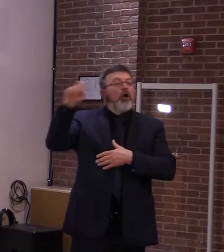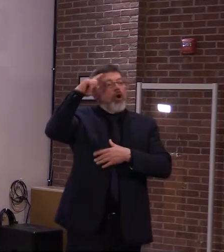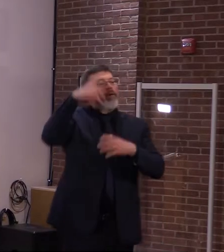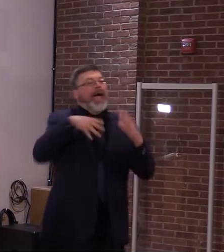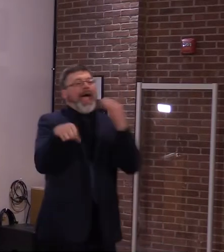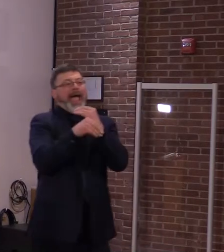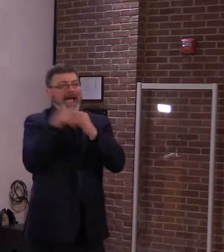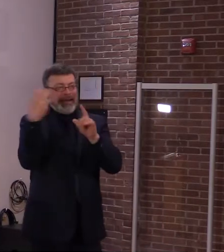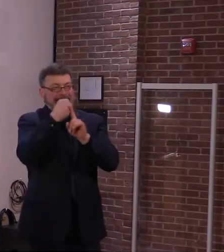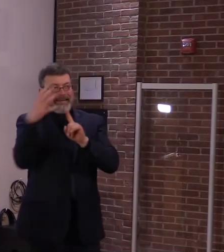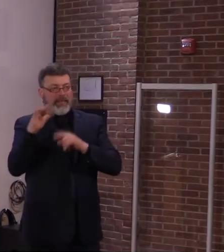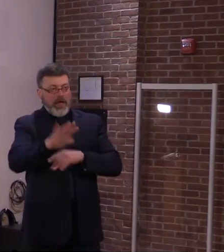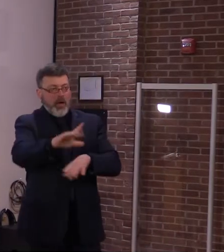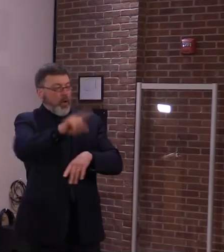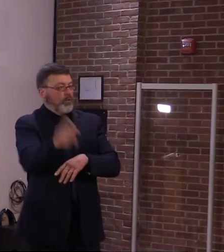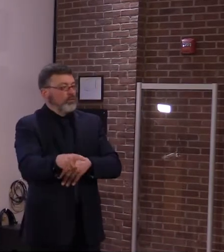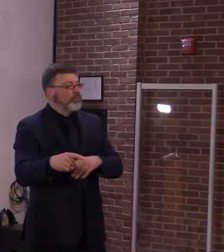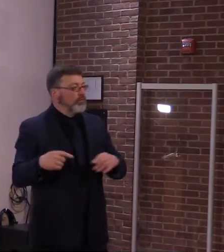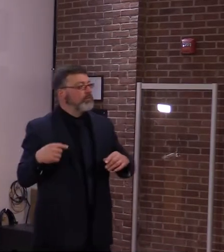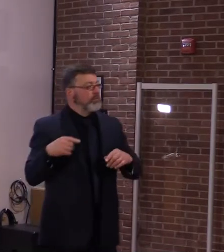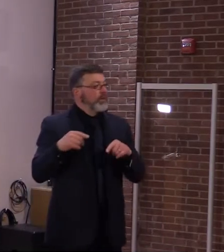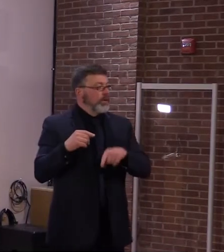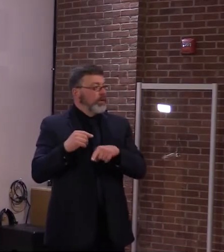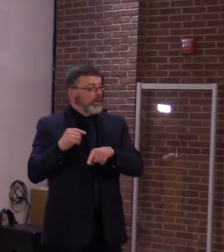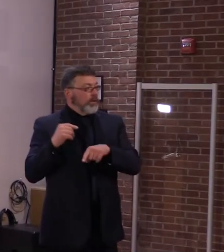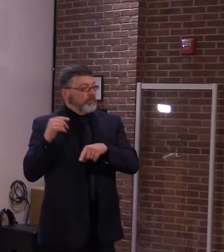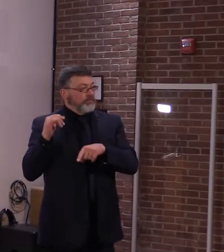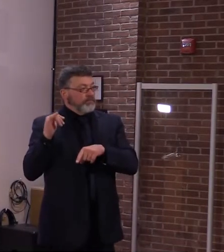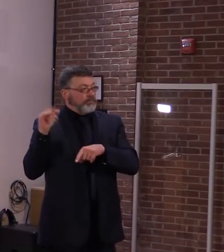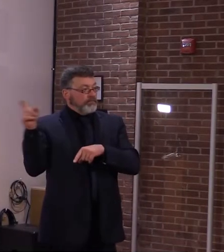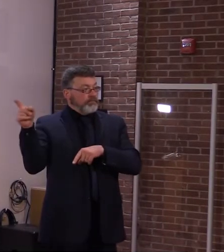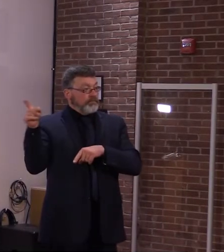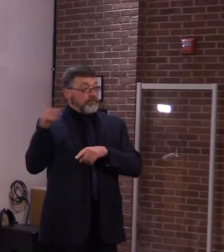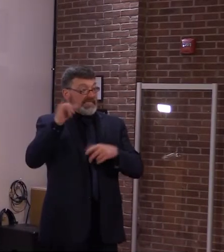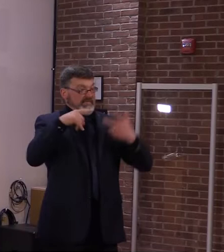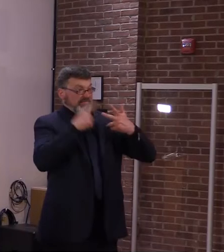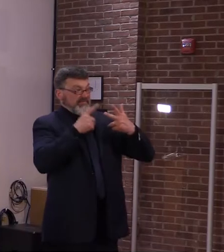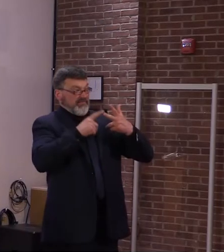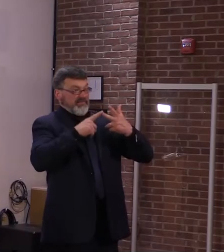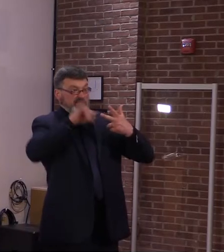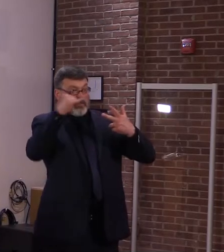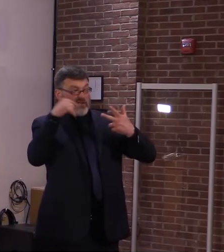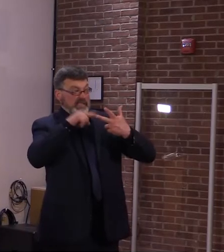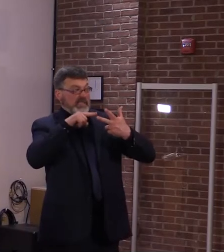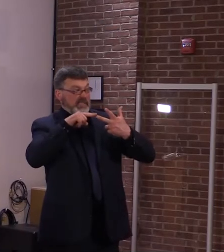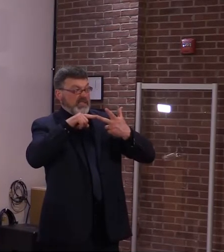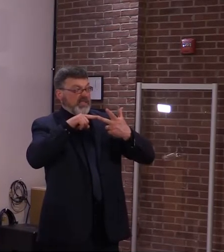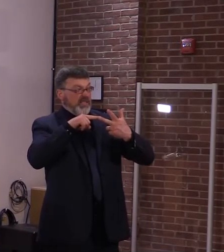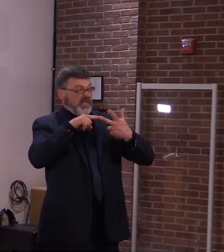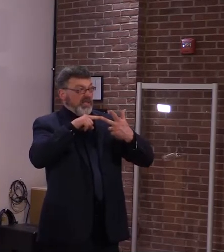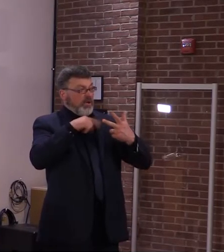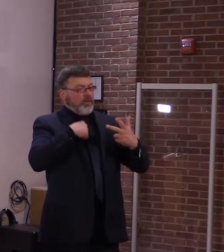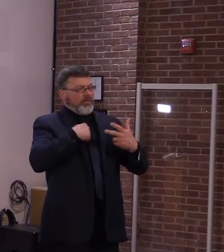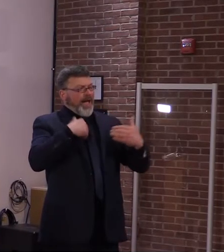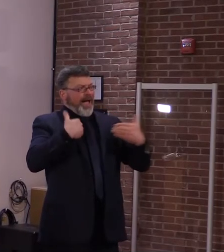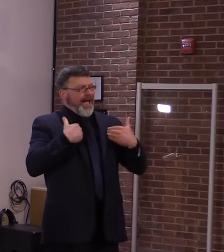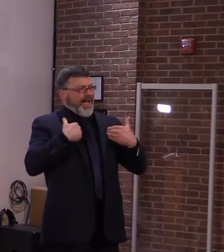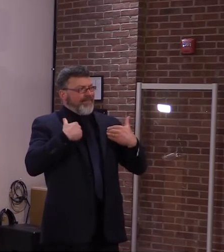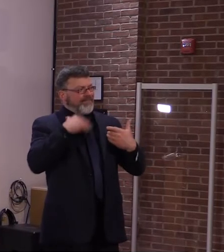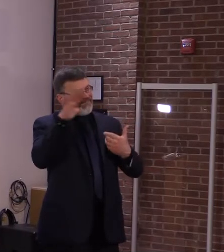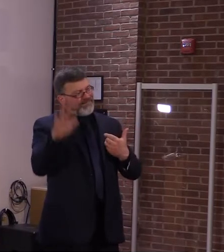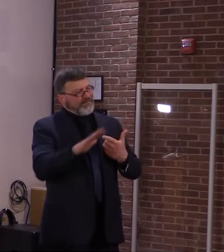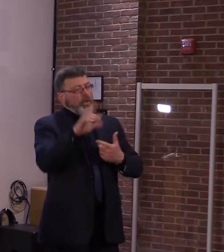inventory at this point in time. So I think we have maybe in the state supply under 1,000 doses.